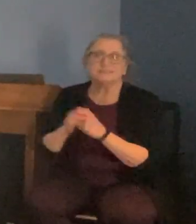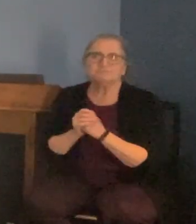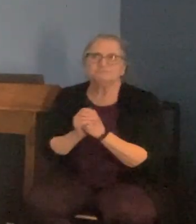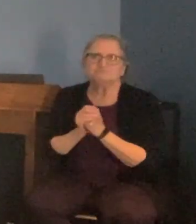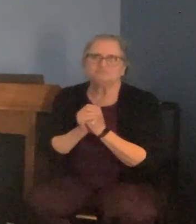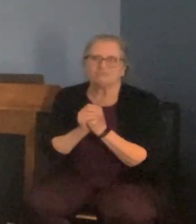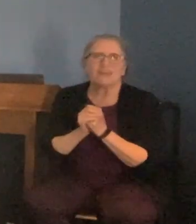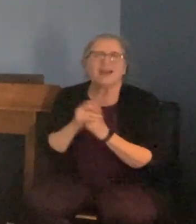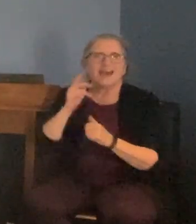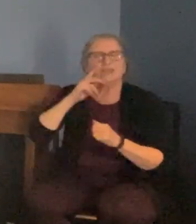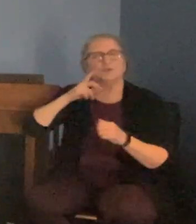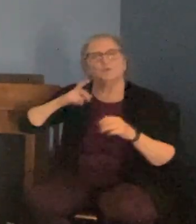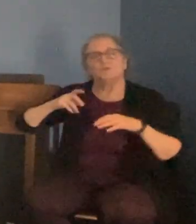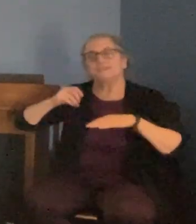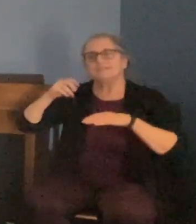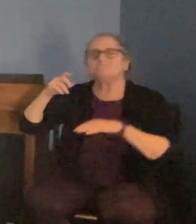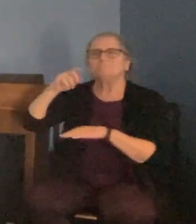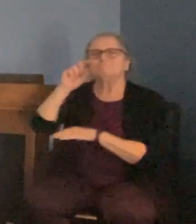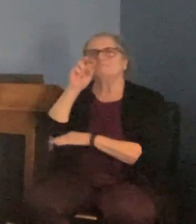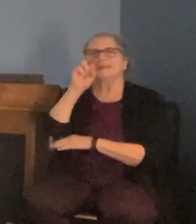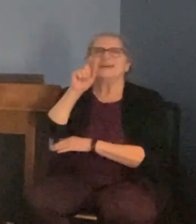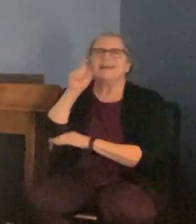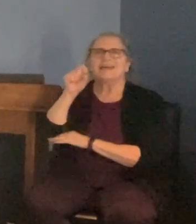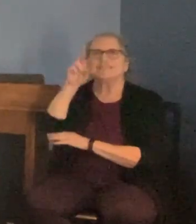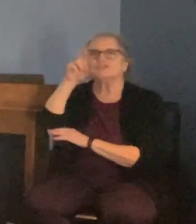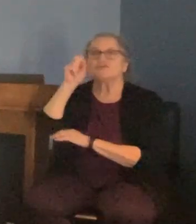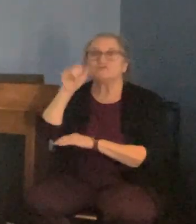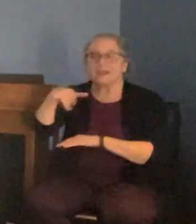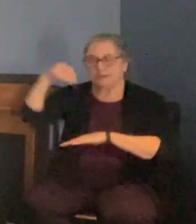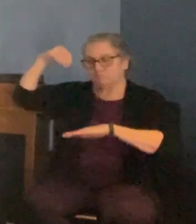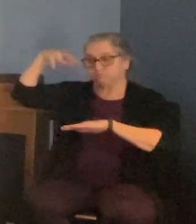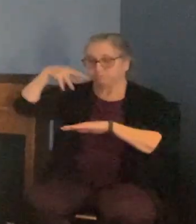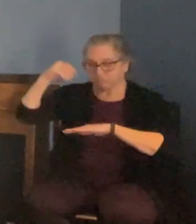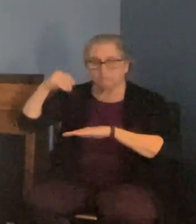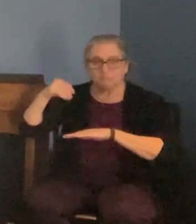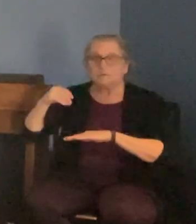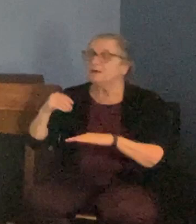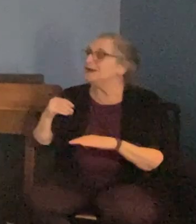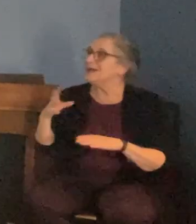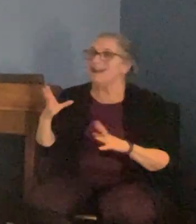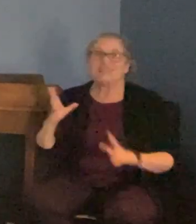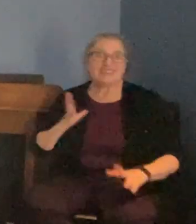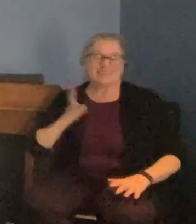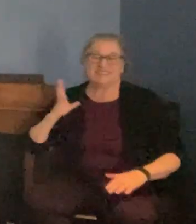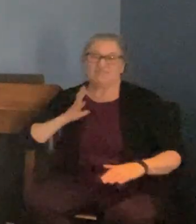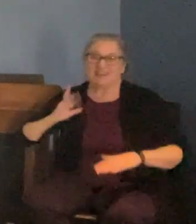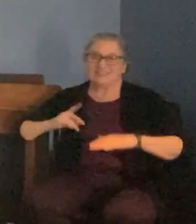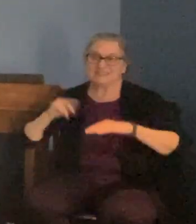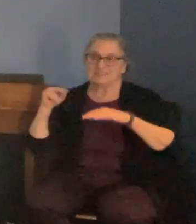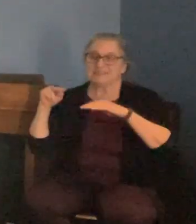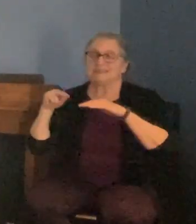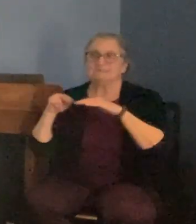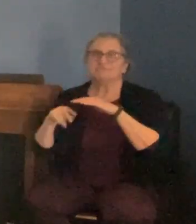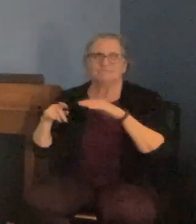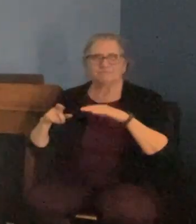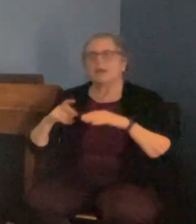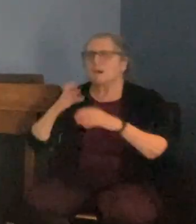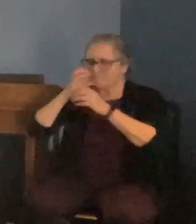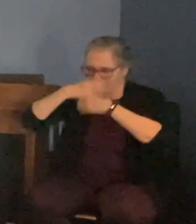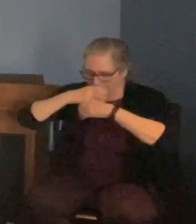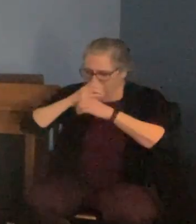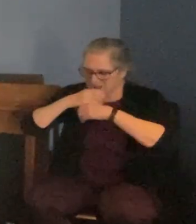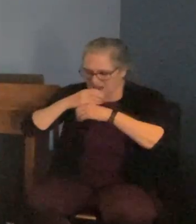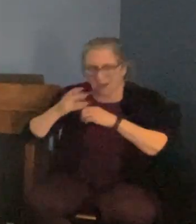I used the X-ray machine, and the fancy, expensive SCM microscopic